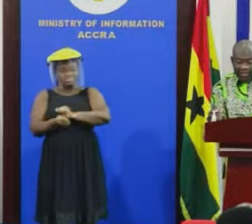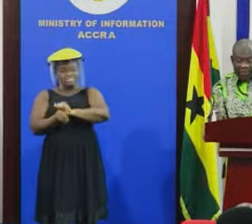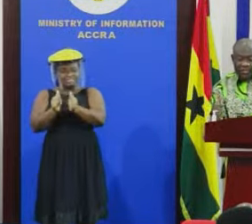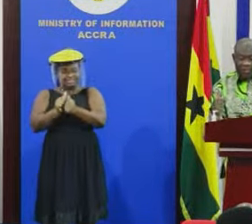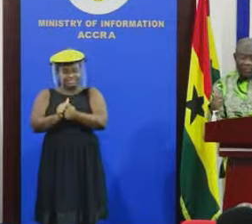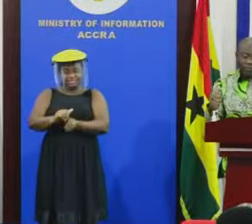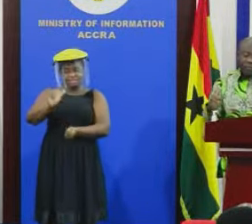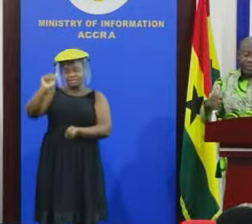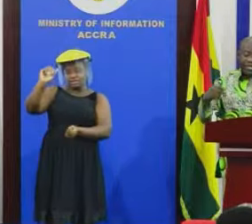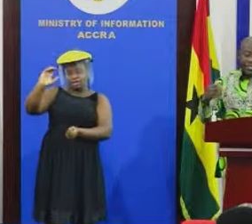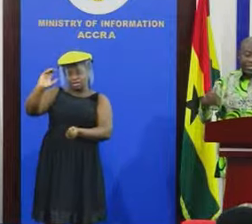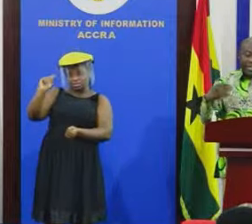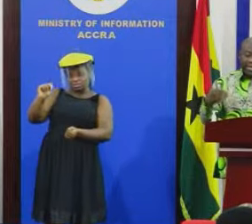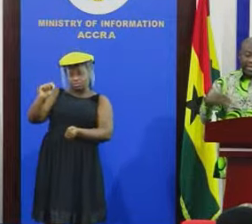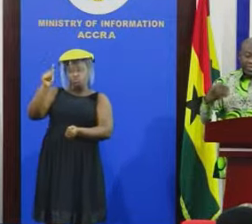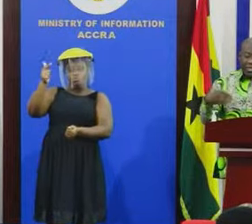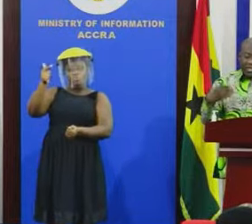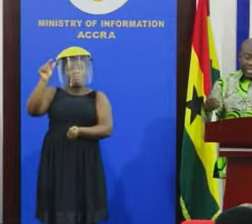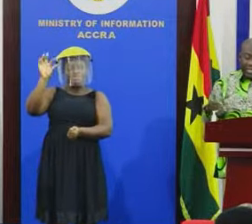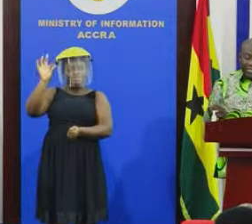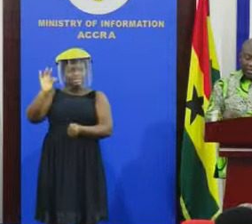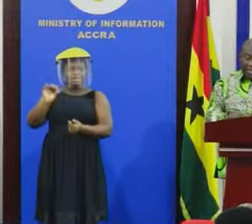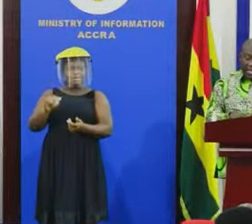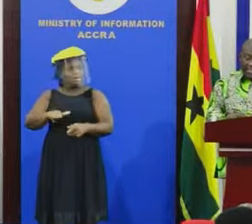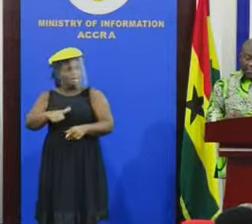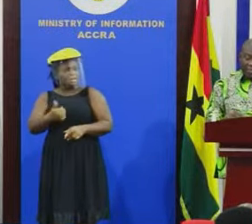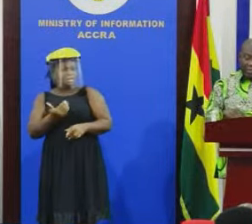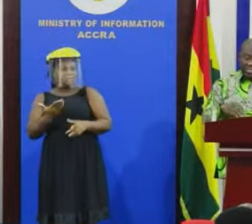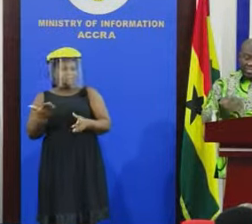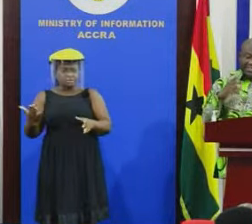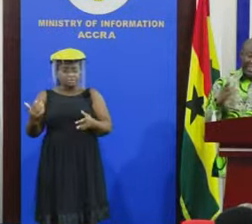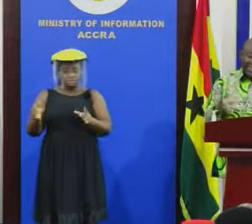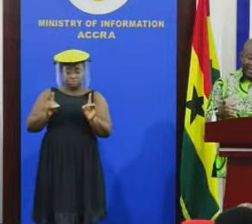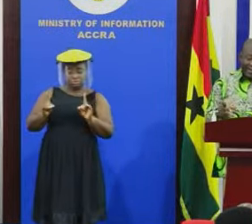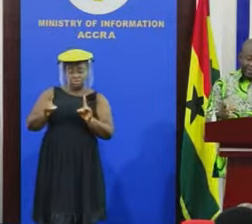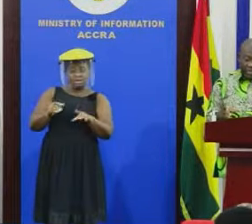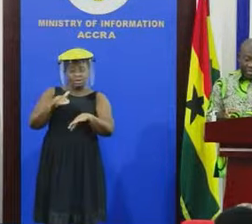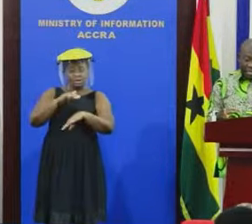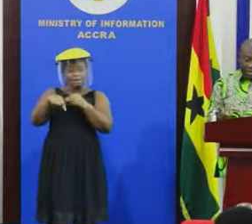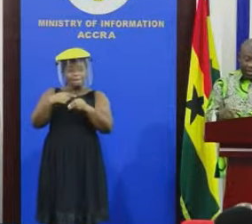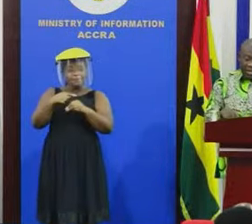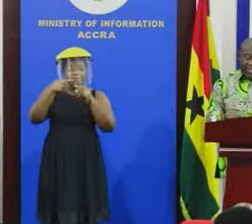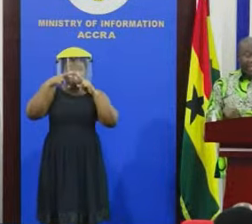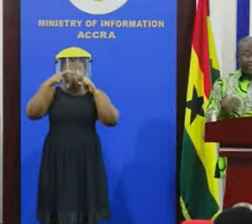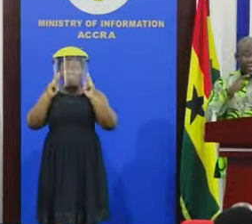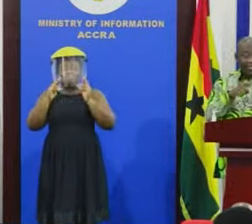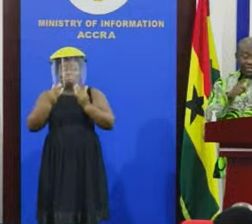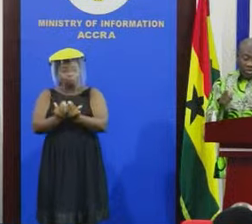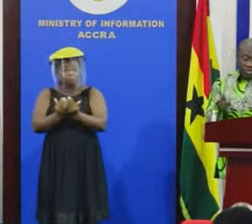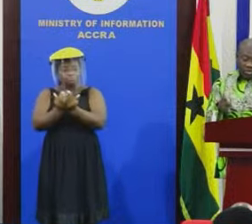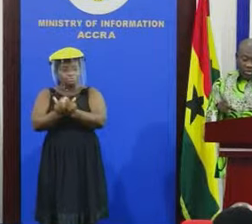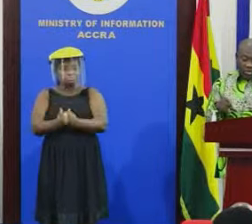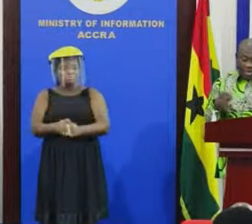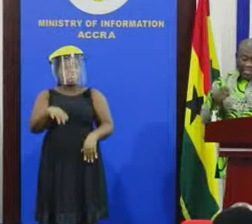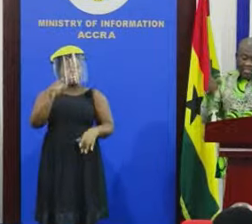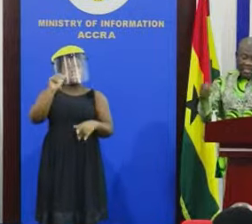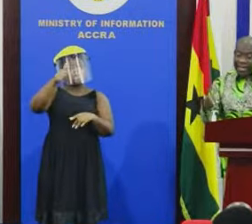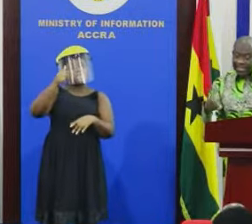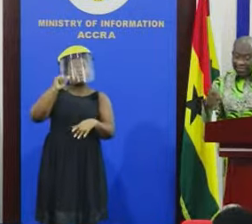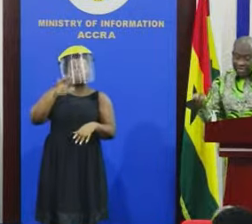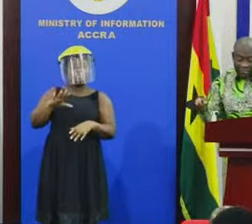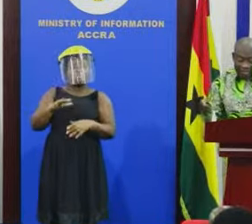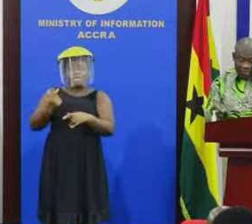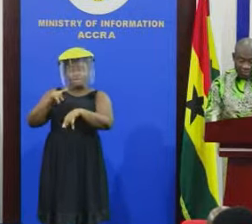Act 29 for example, is something else being done on the anti-piracy agenda? And while at that, Chika has a question on, are